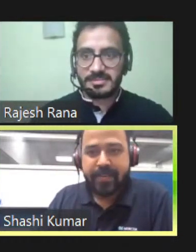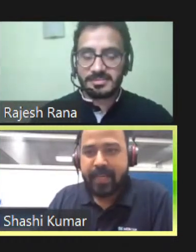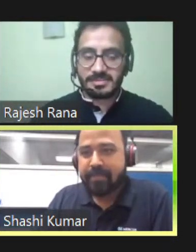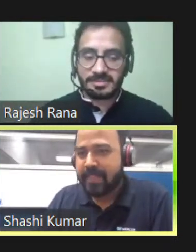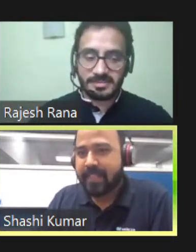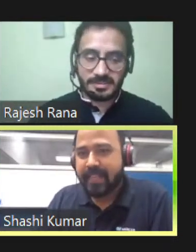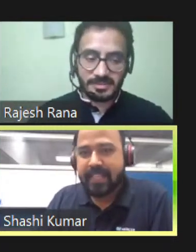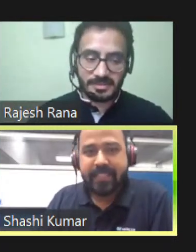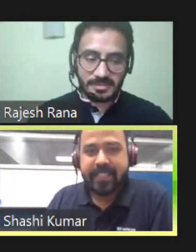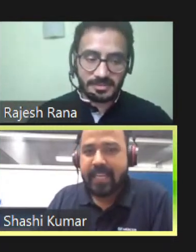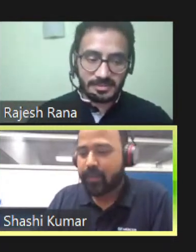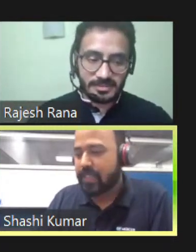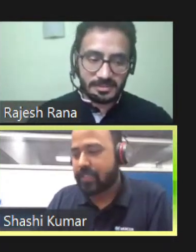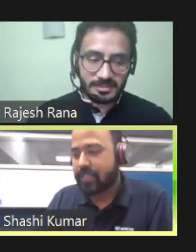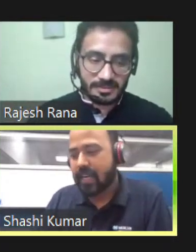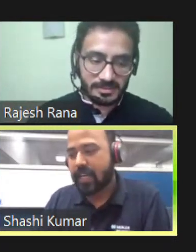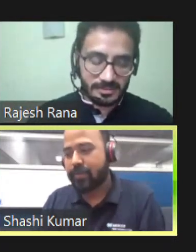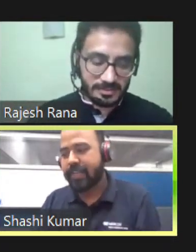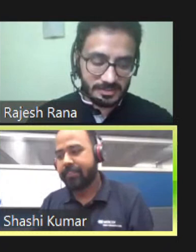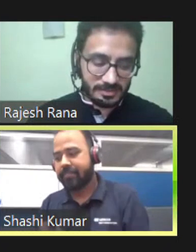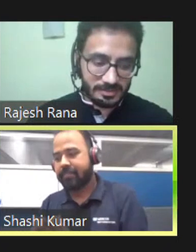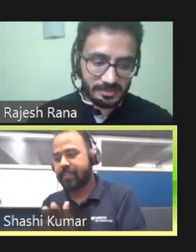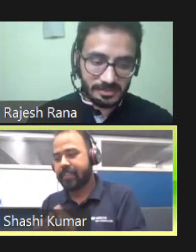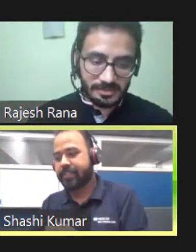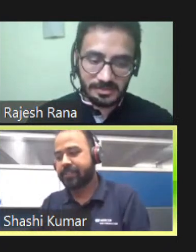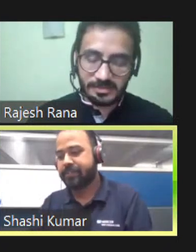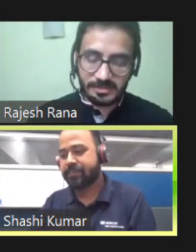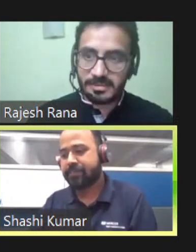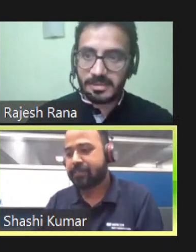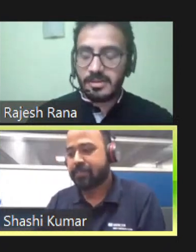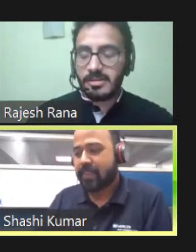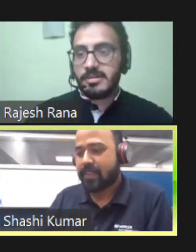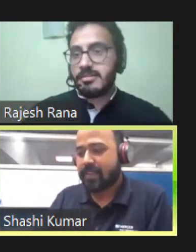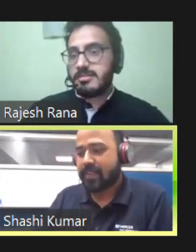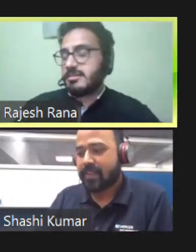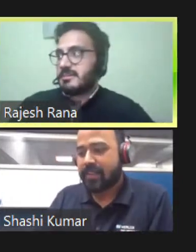Sign your name in Indian Sign Language. Are you ready, Rajesh?